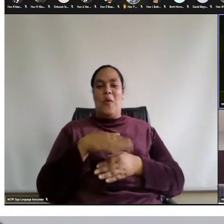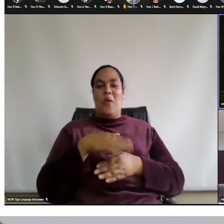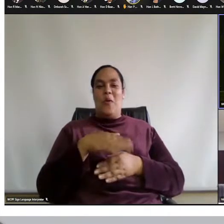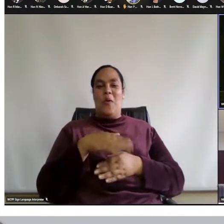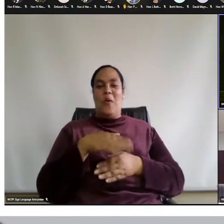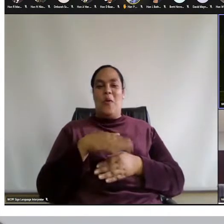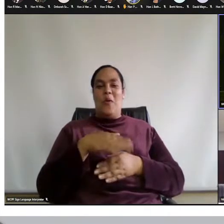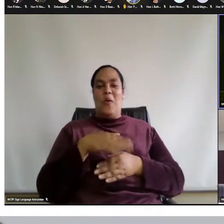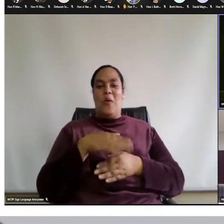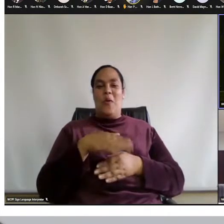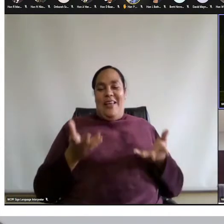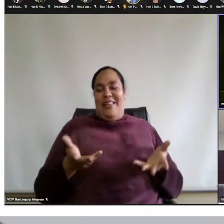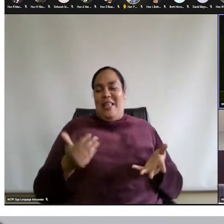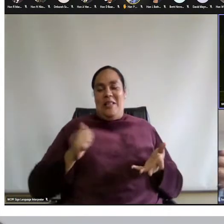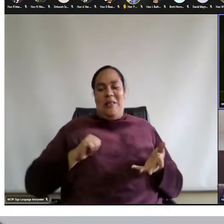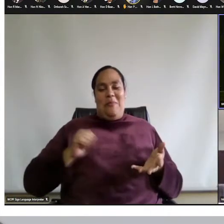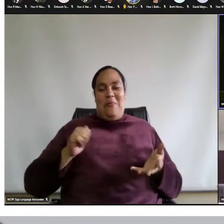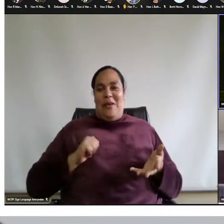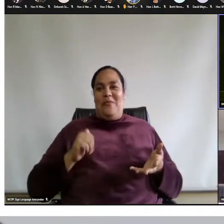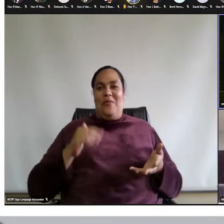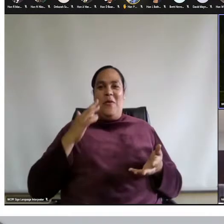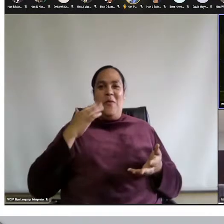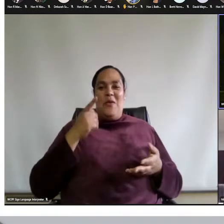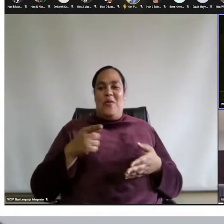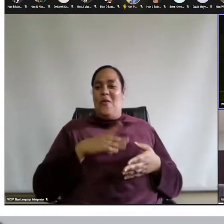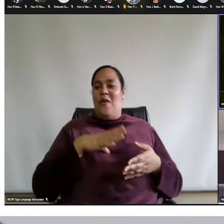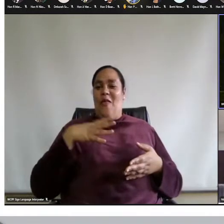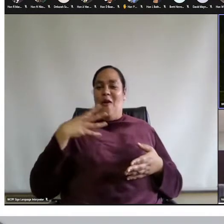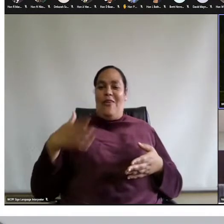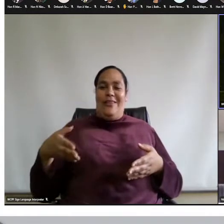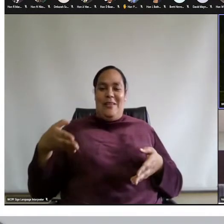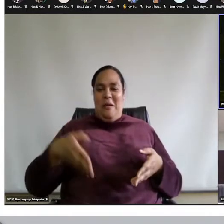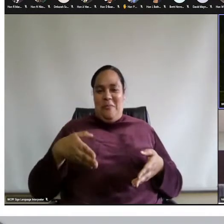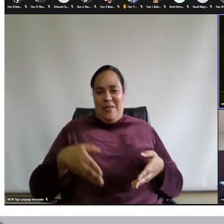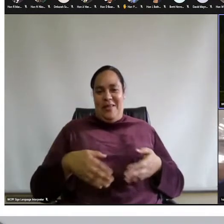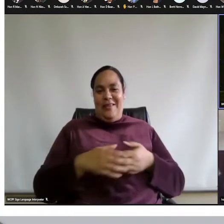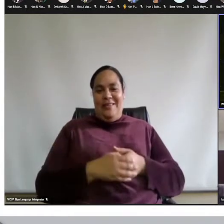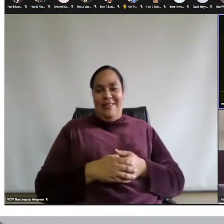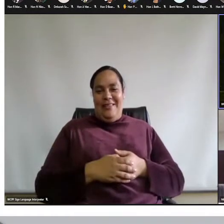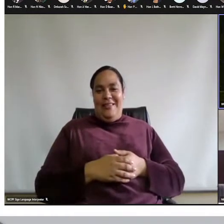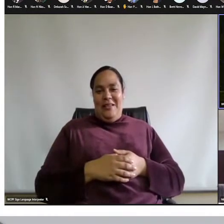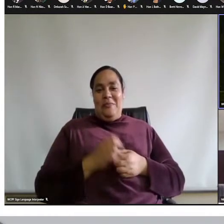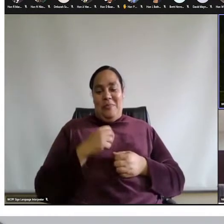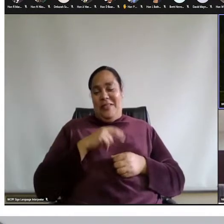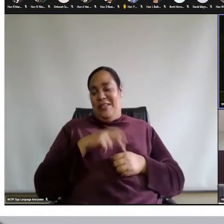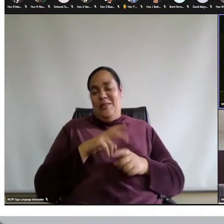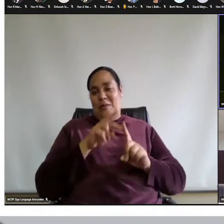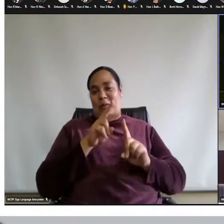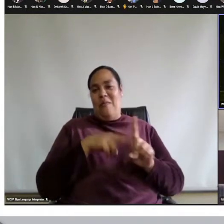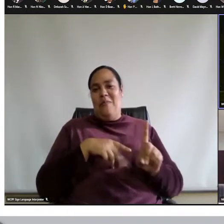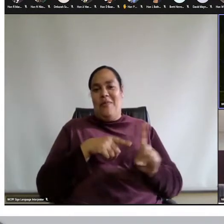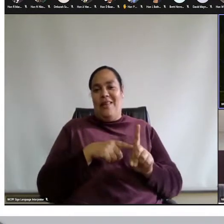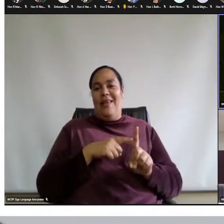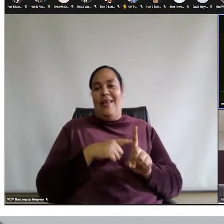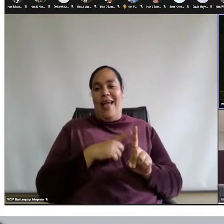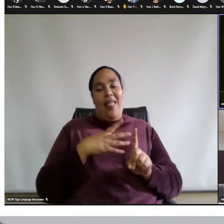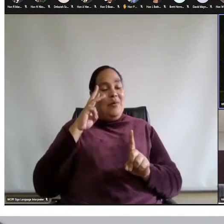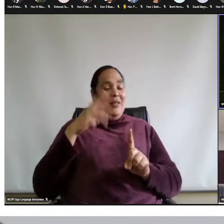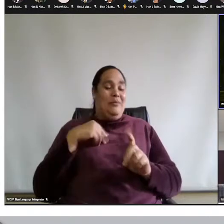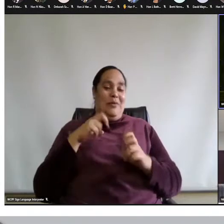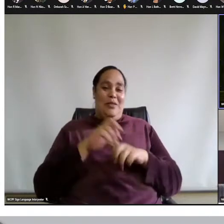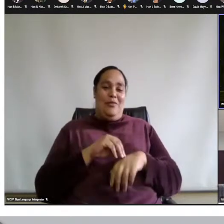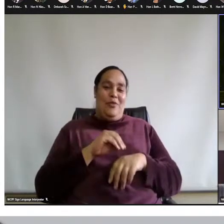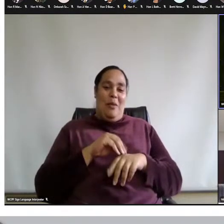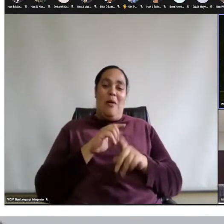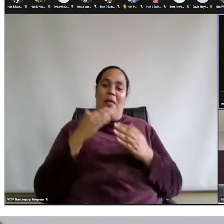That's the privilege of being a veteran. You see, I have to comply, otherwise I'm in trouble. But thank